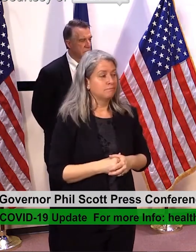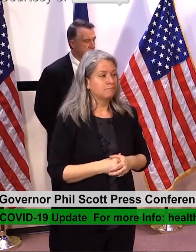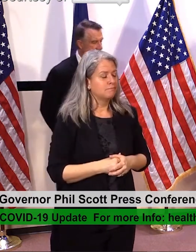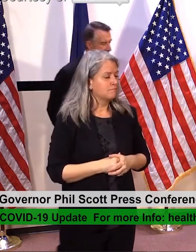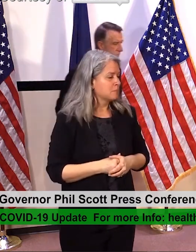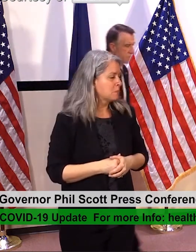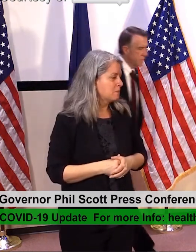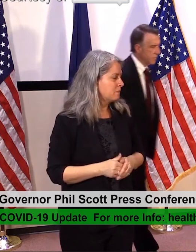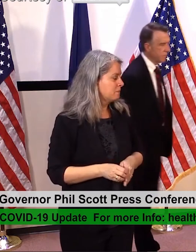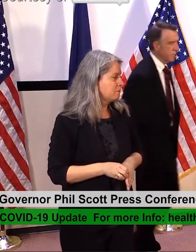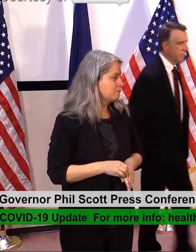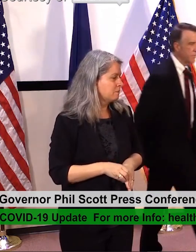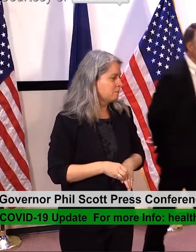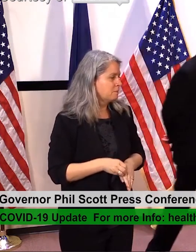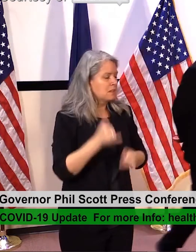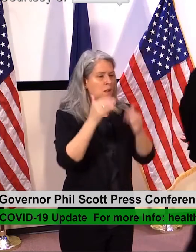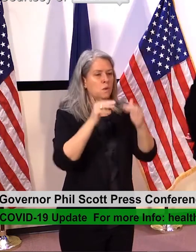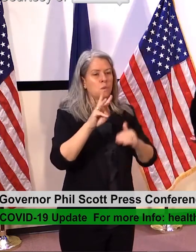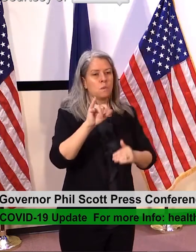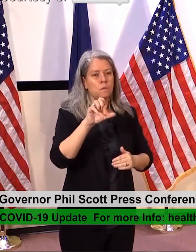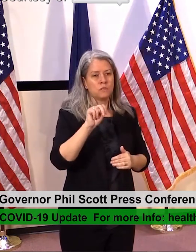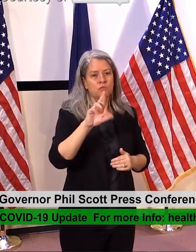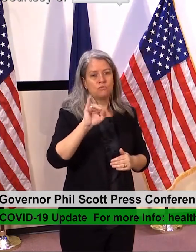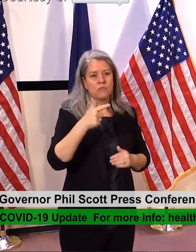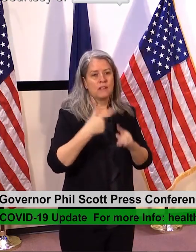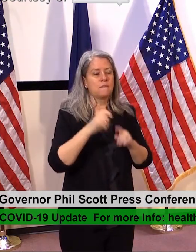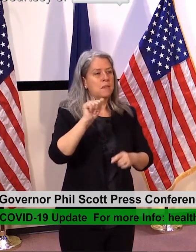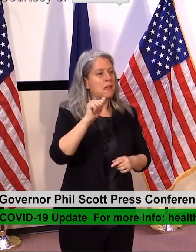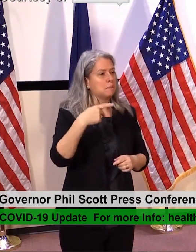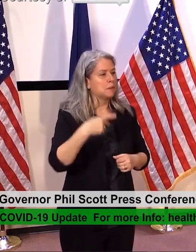Thank you. Wilson Ring, AP.